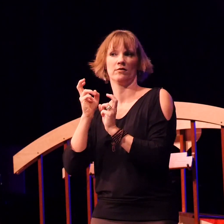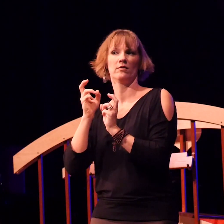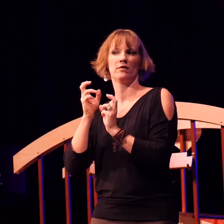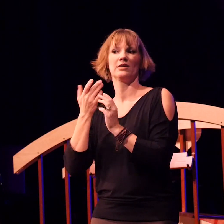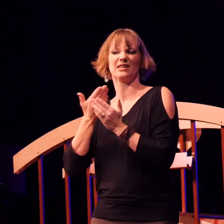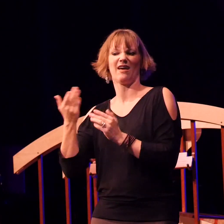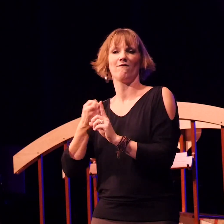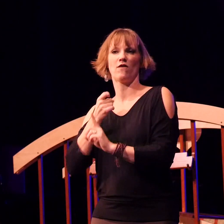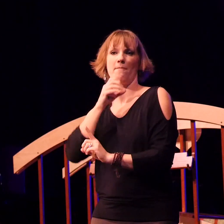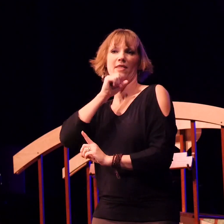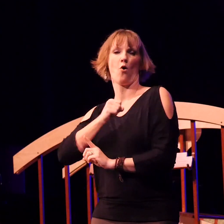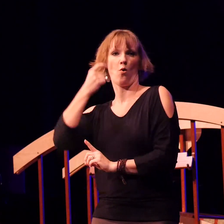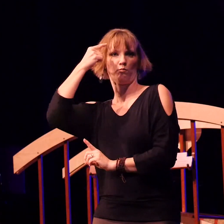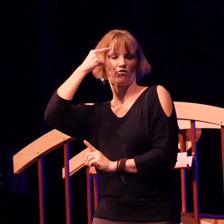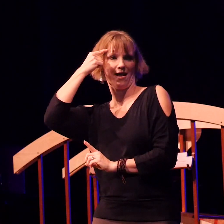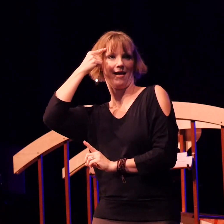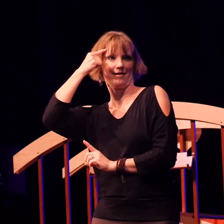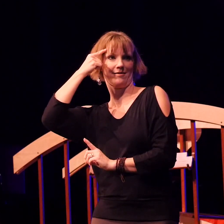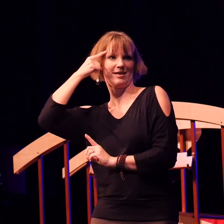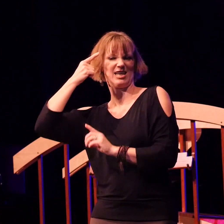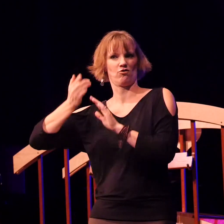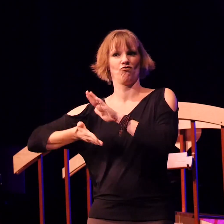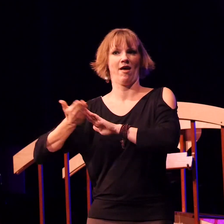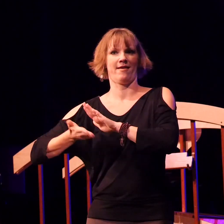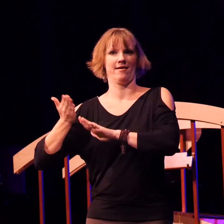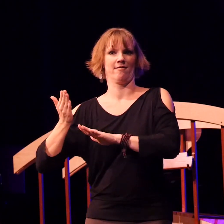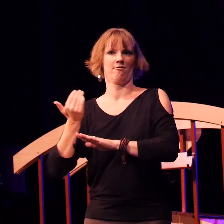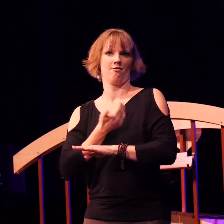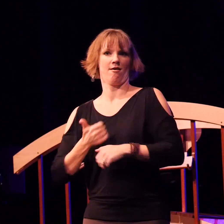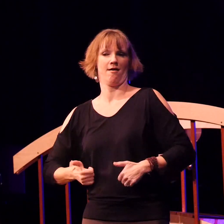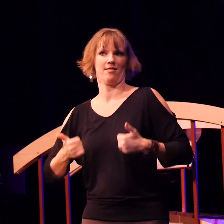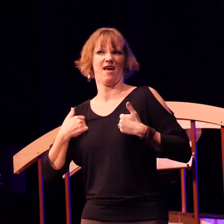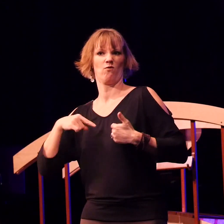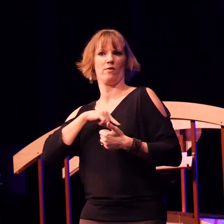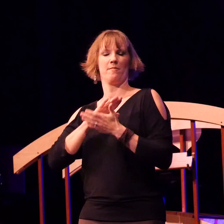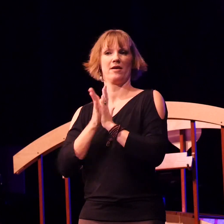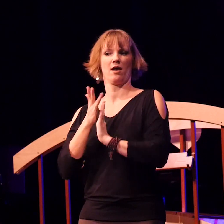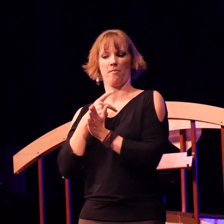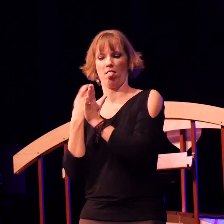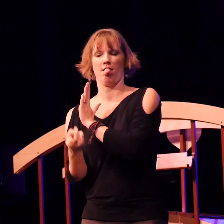brain. And we get caught up in that.